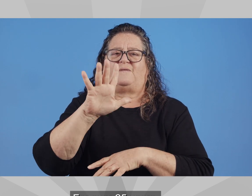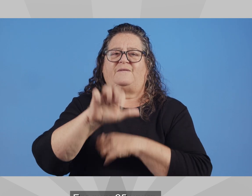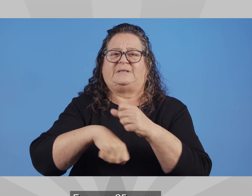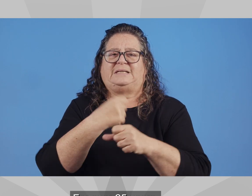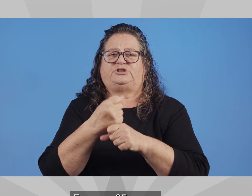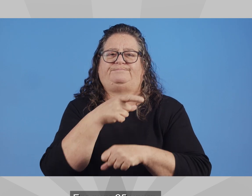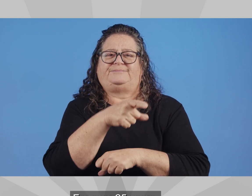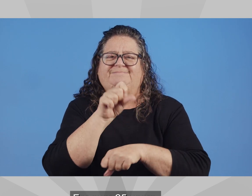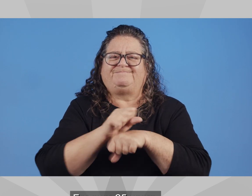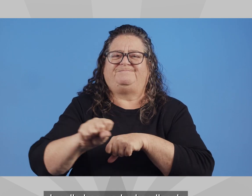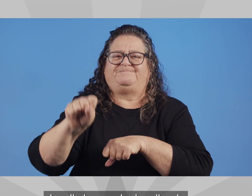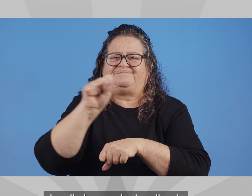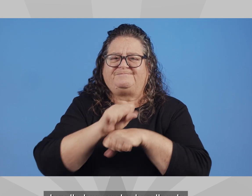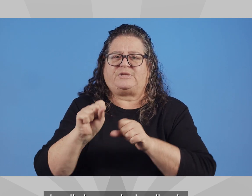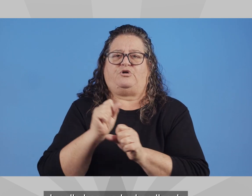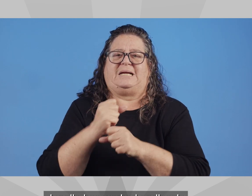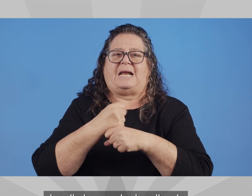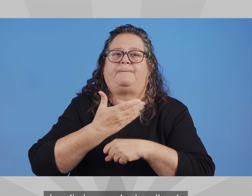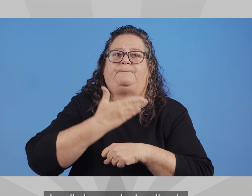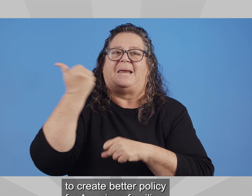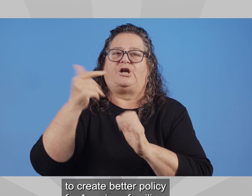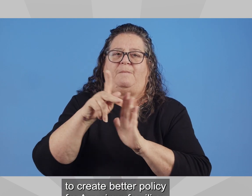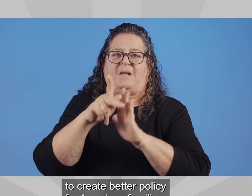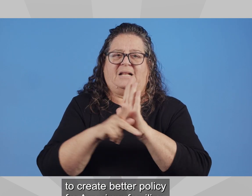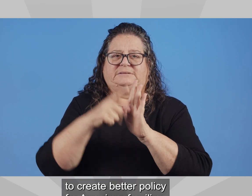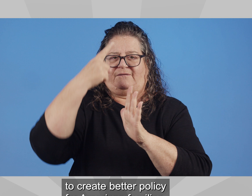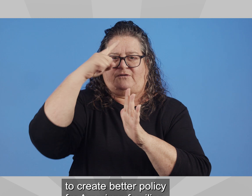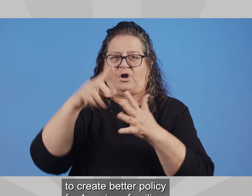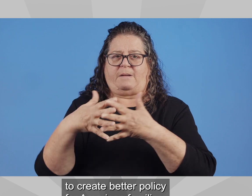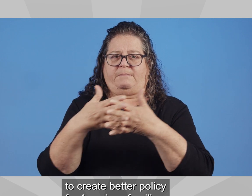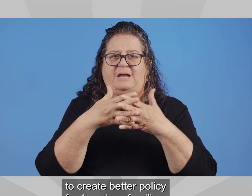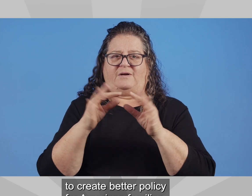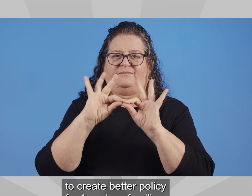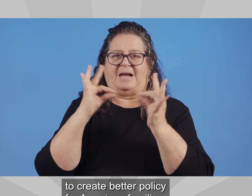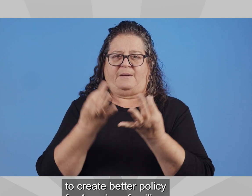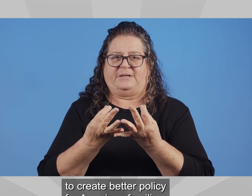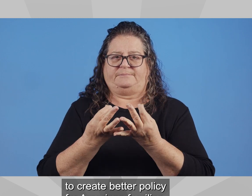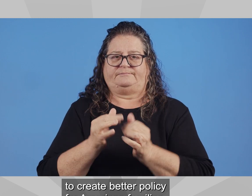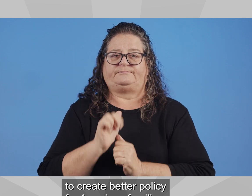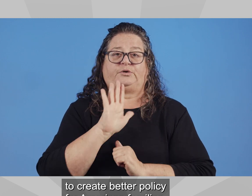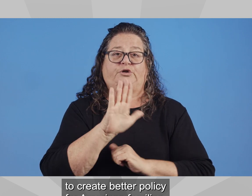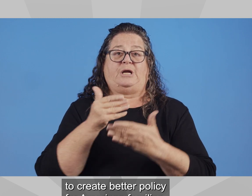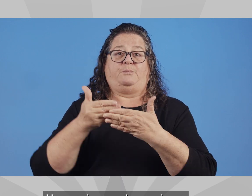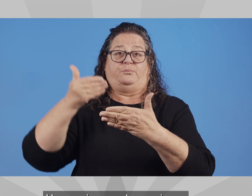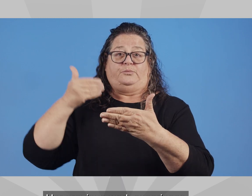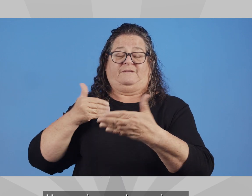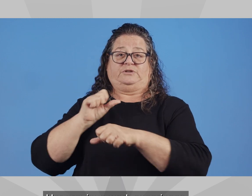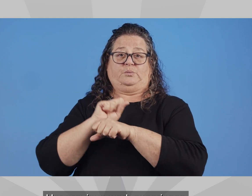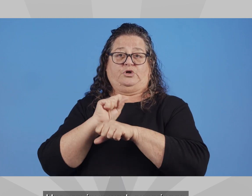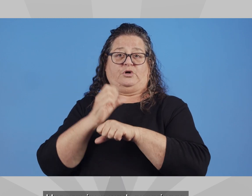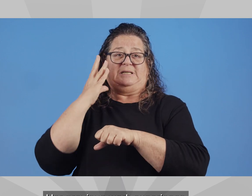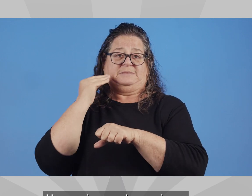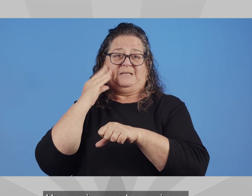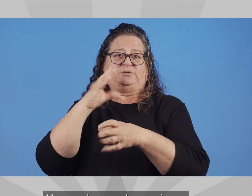For over 25 years, Junelle has worked endlessly to create better policy for American families. Her previous